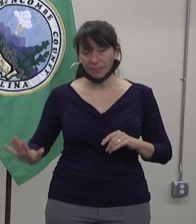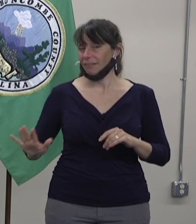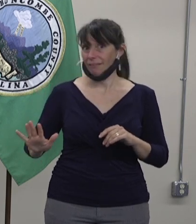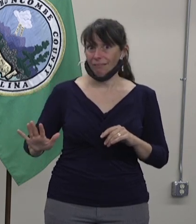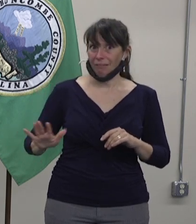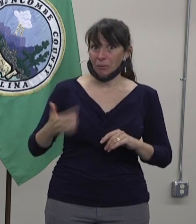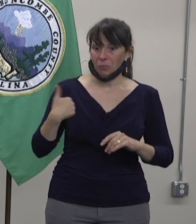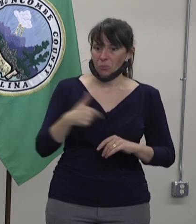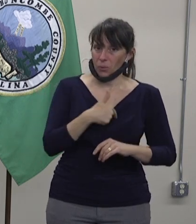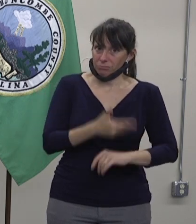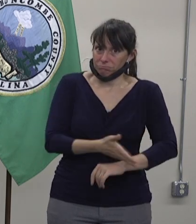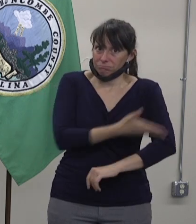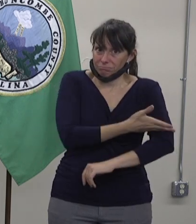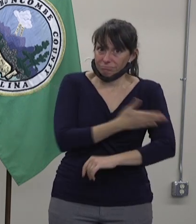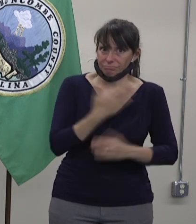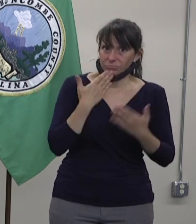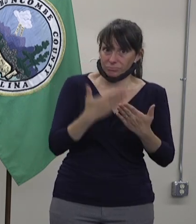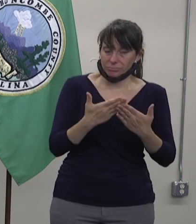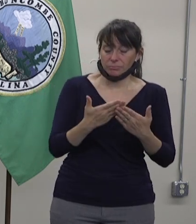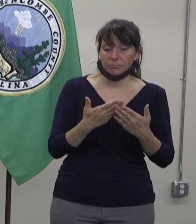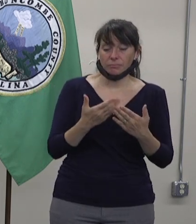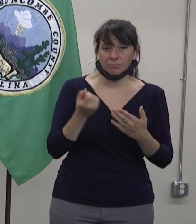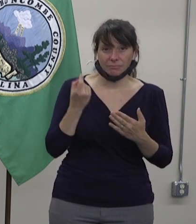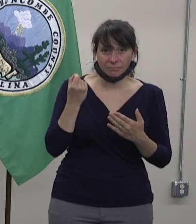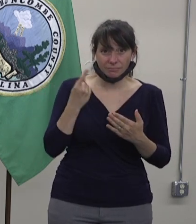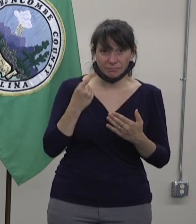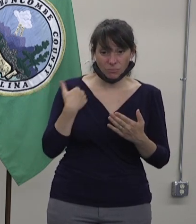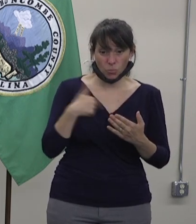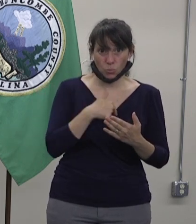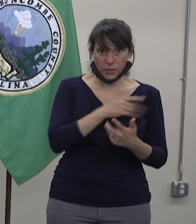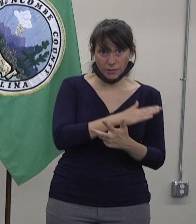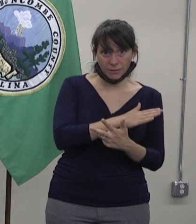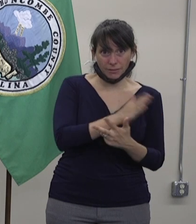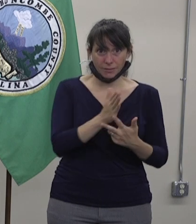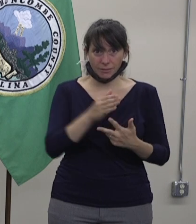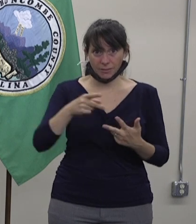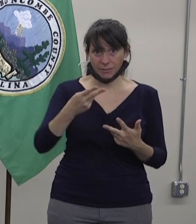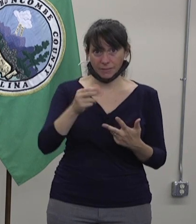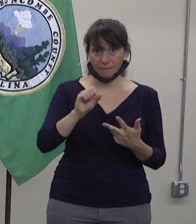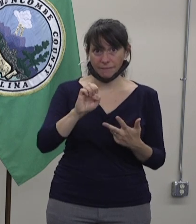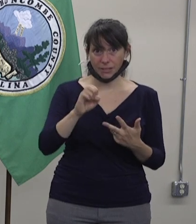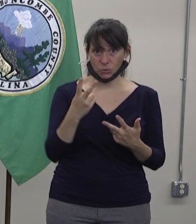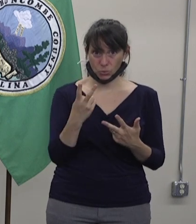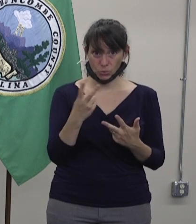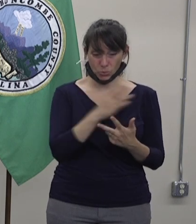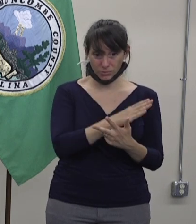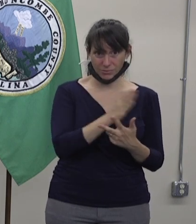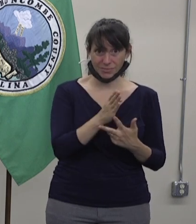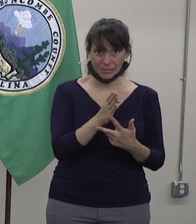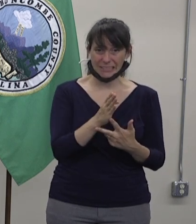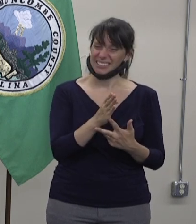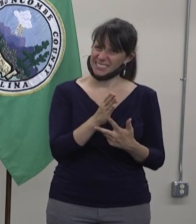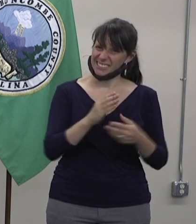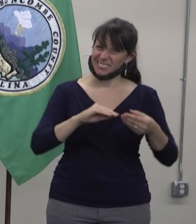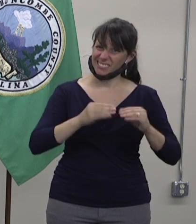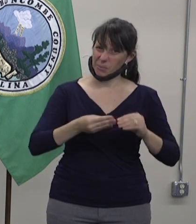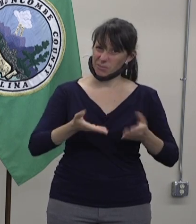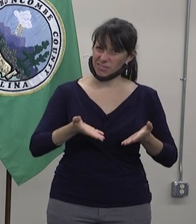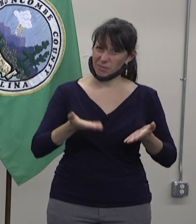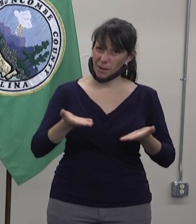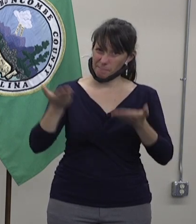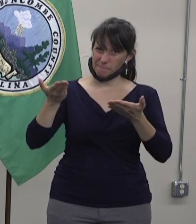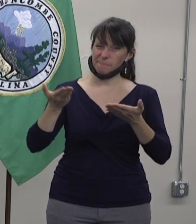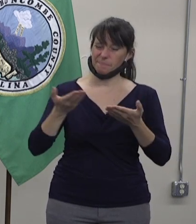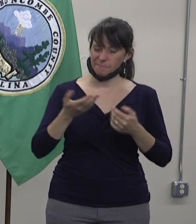started in North Carolina, we have seen a significant increase in cases in Buncombe County and an increase in the number of